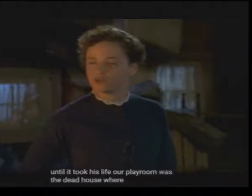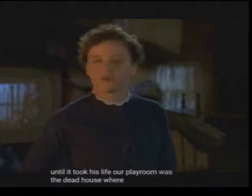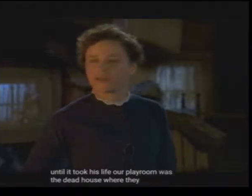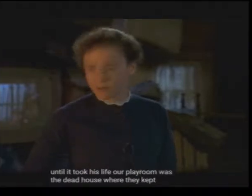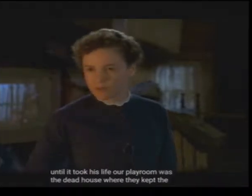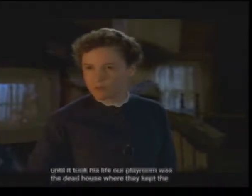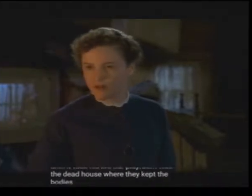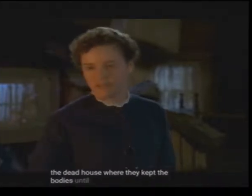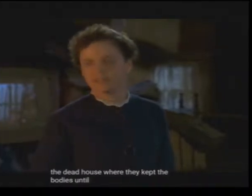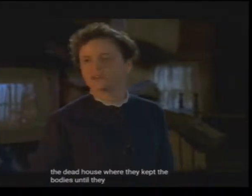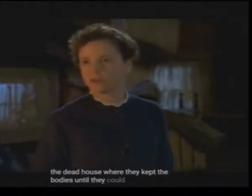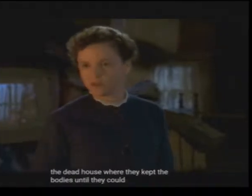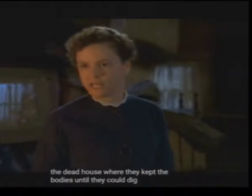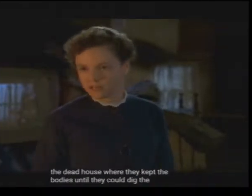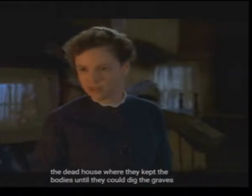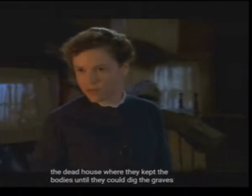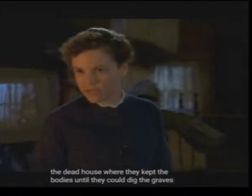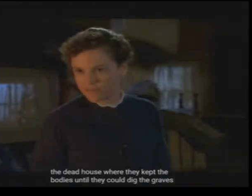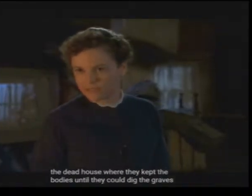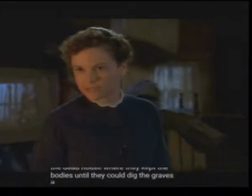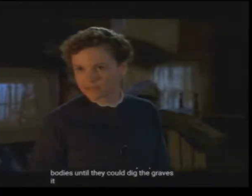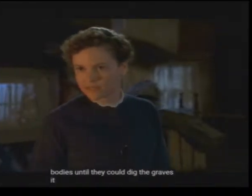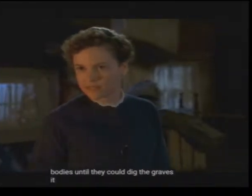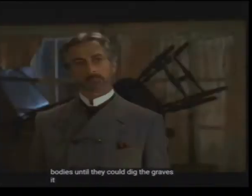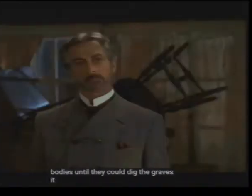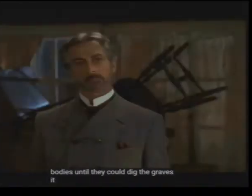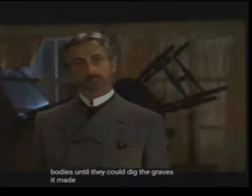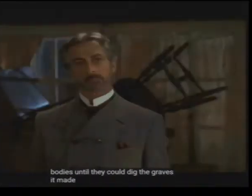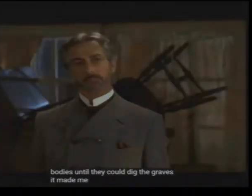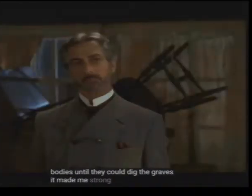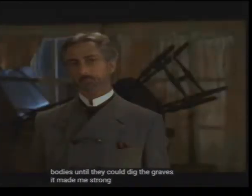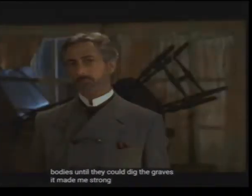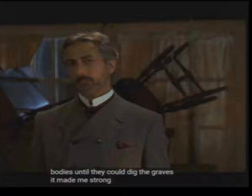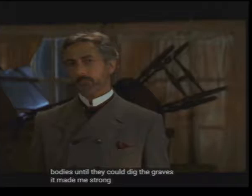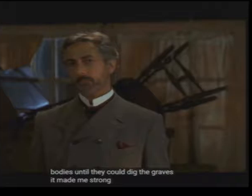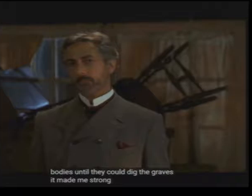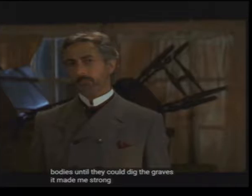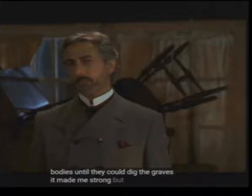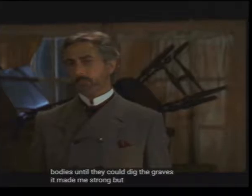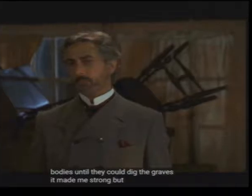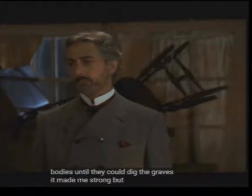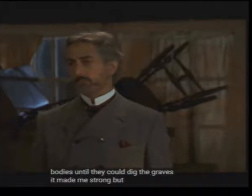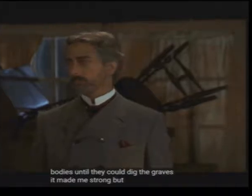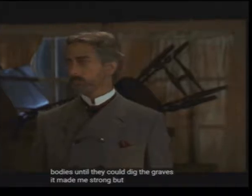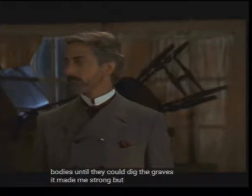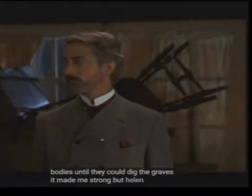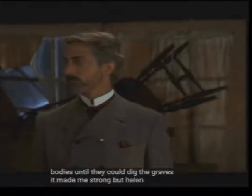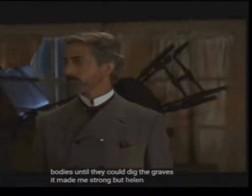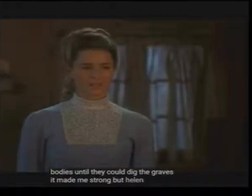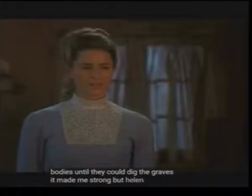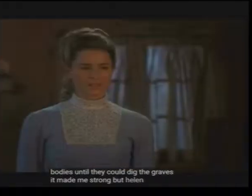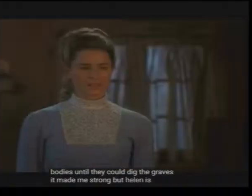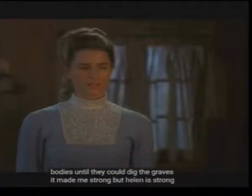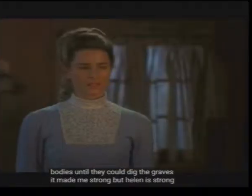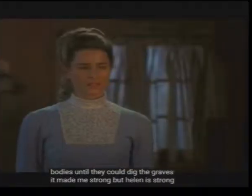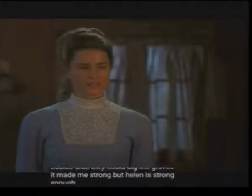where they kept the bodies until they could dig the graves. It made me strong. But Helen is strong enough